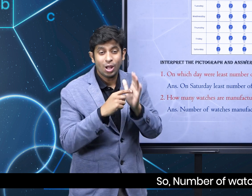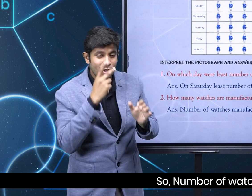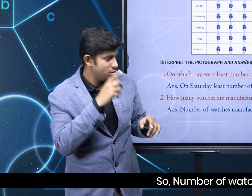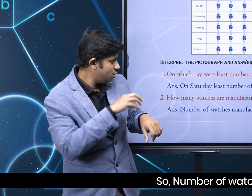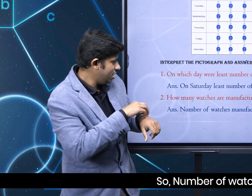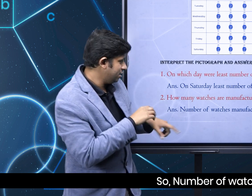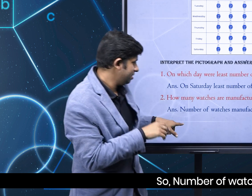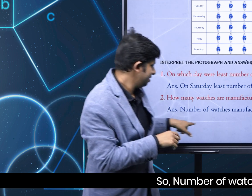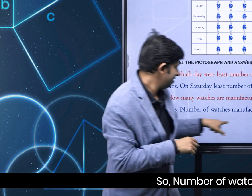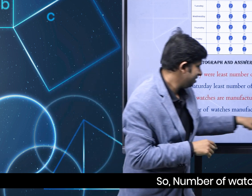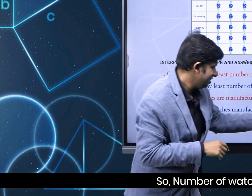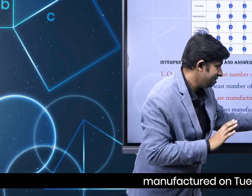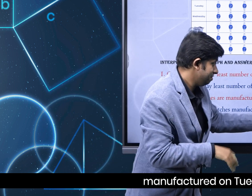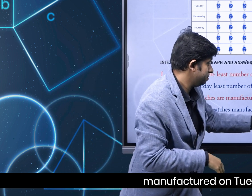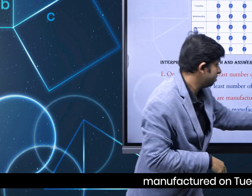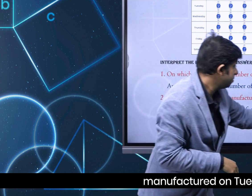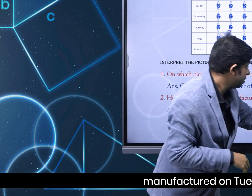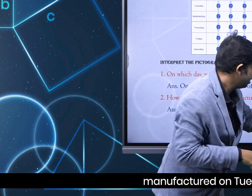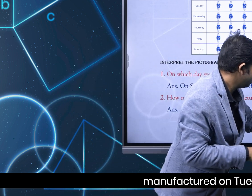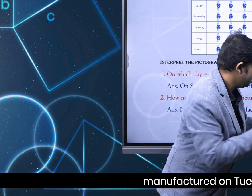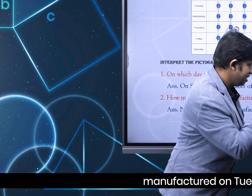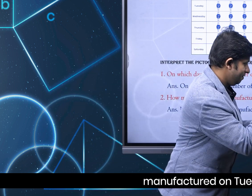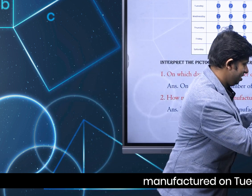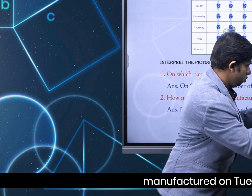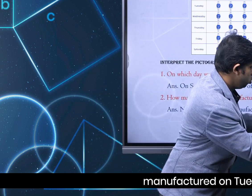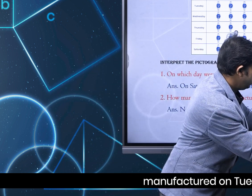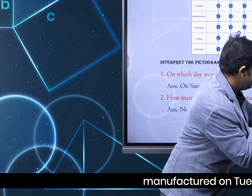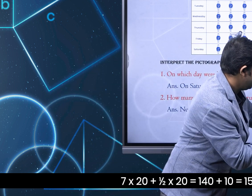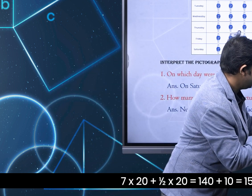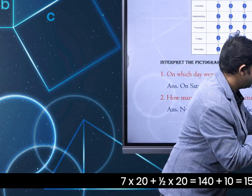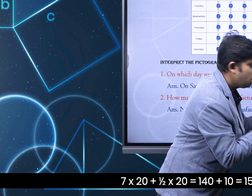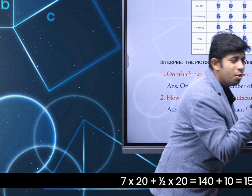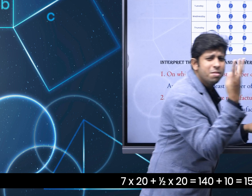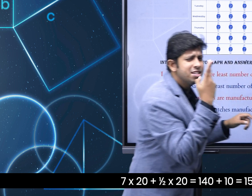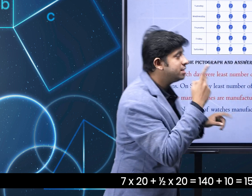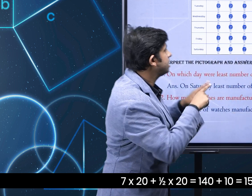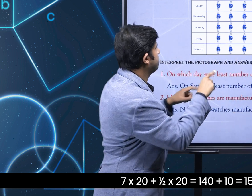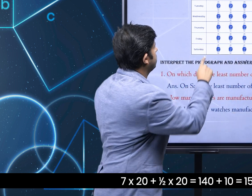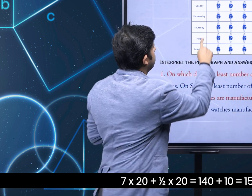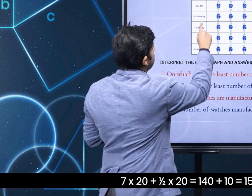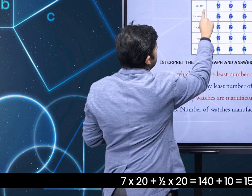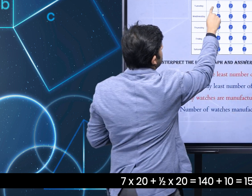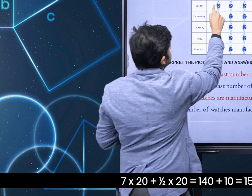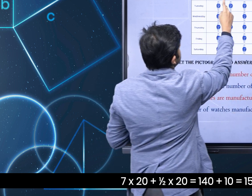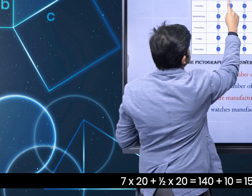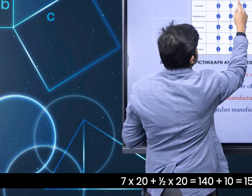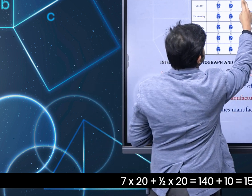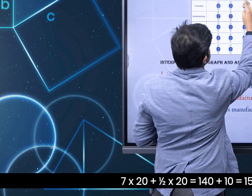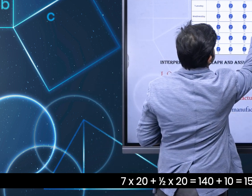So, number of watches manufactured on Tuesday is equal to 7 into 20 plus half into